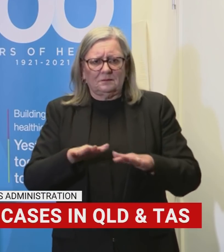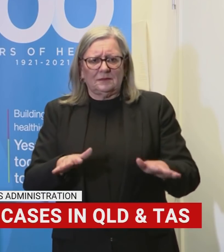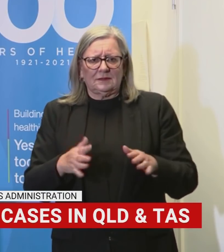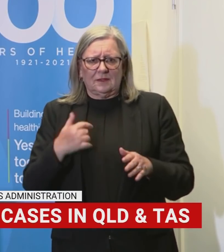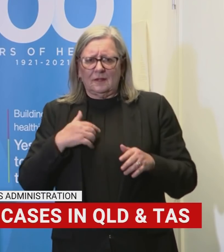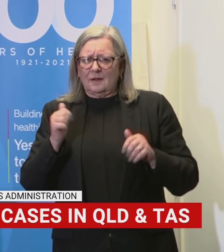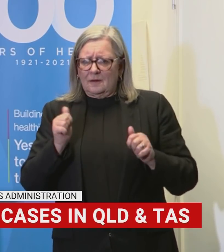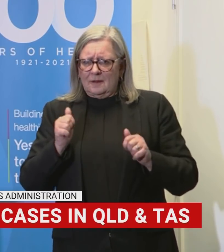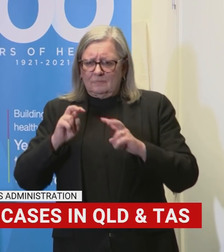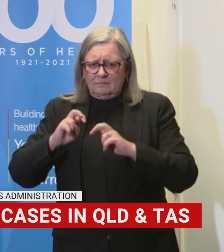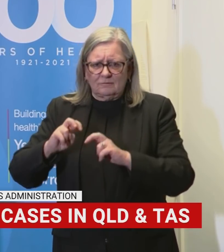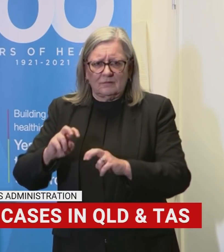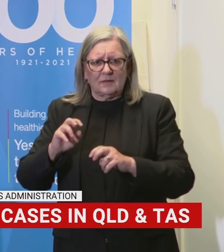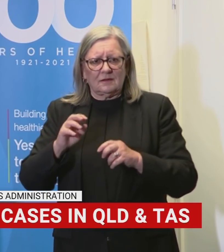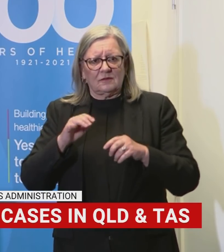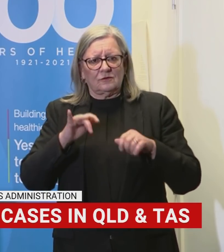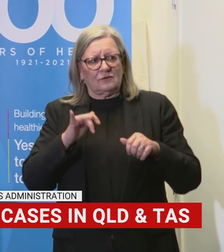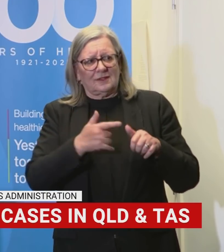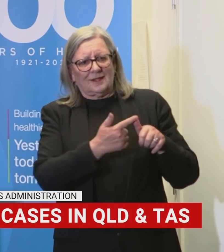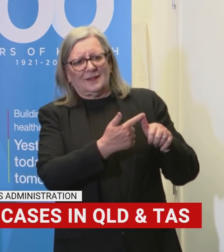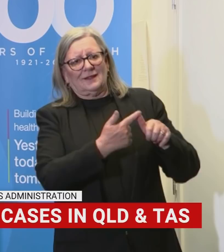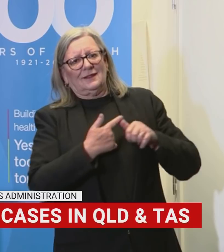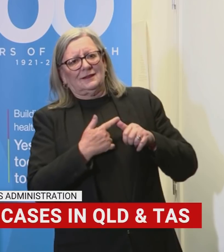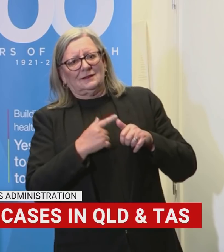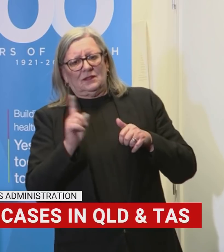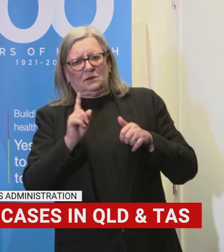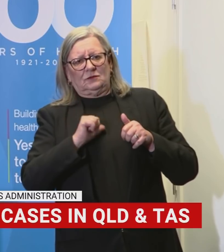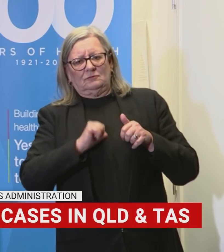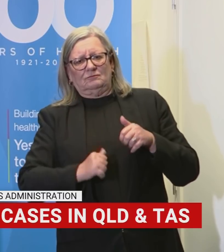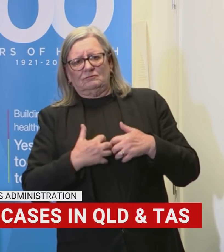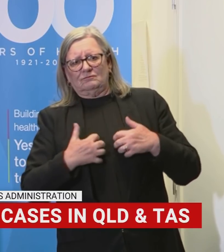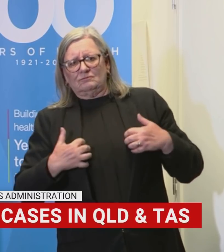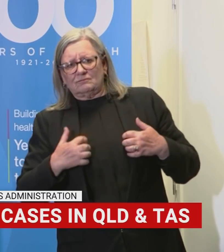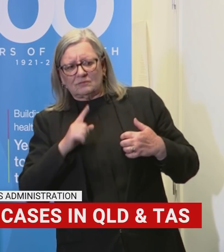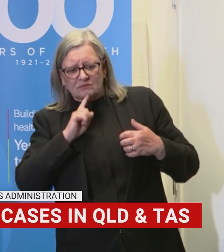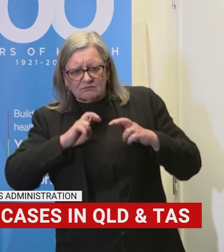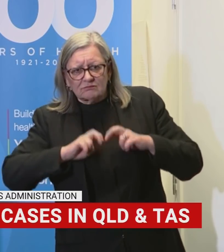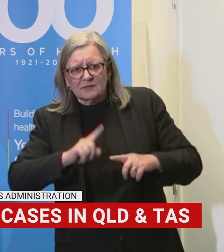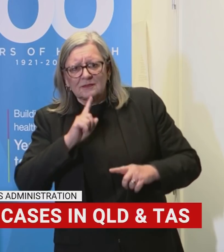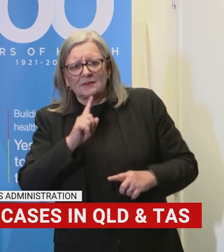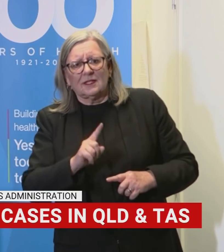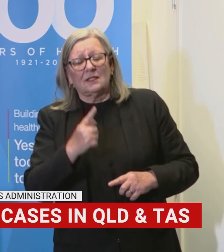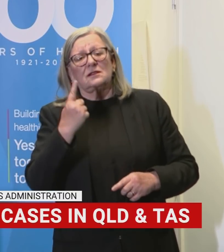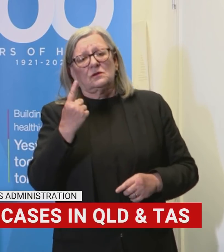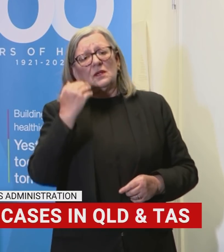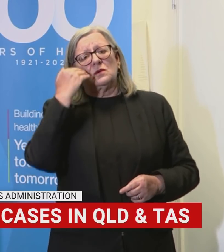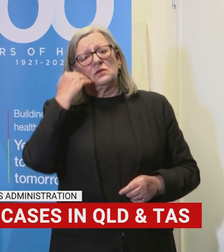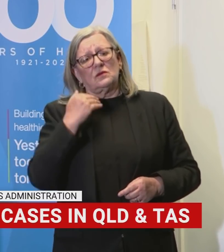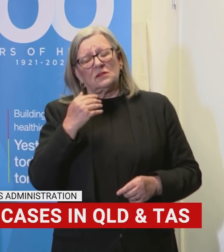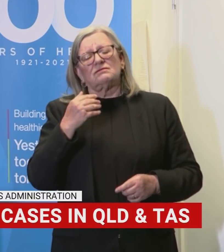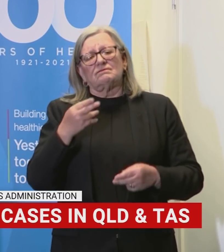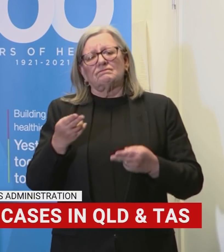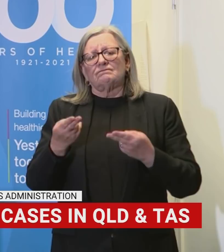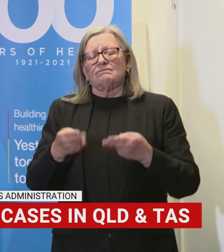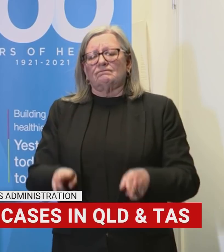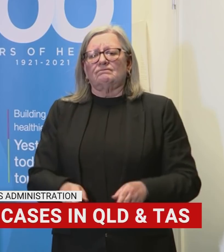have an update on any results from the post-mortem from a woman who sadly died. So just to